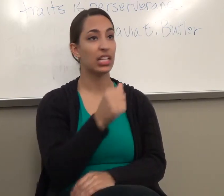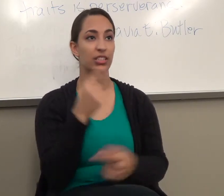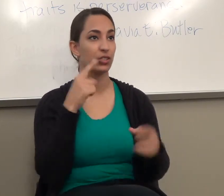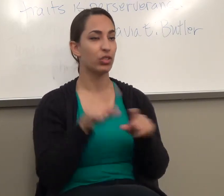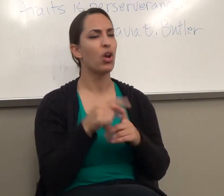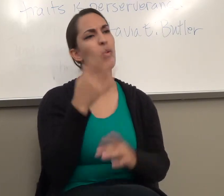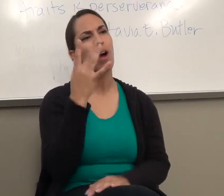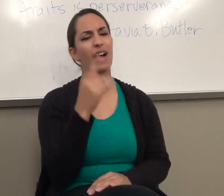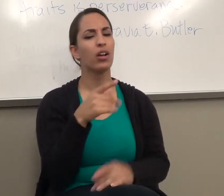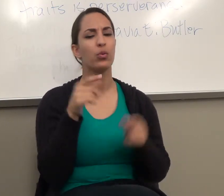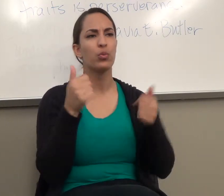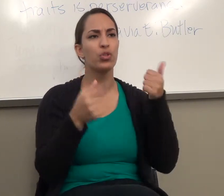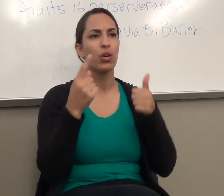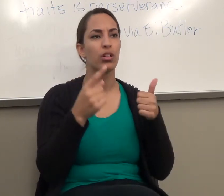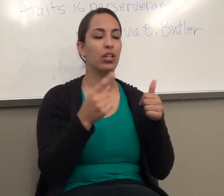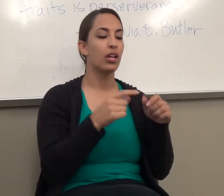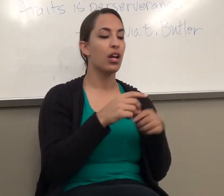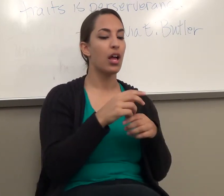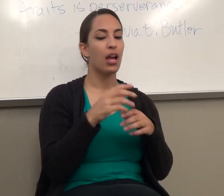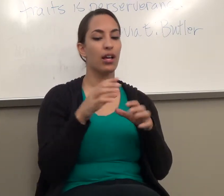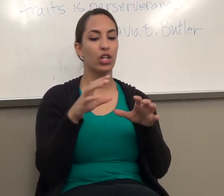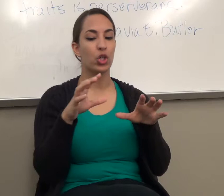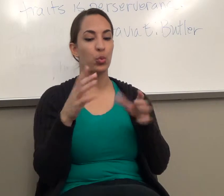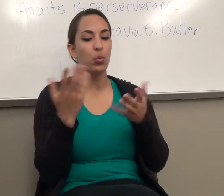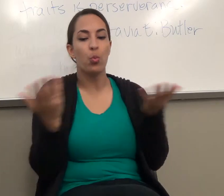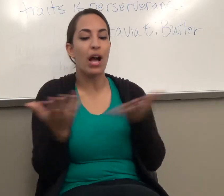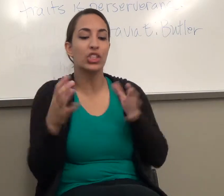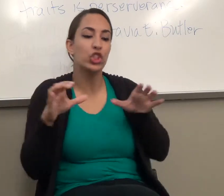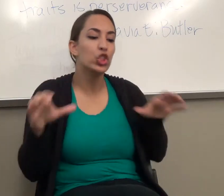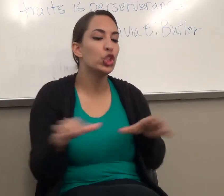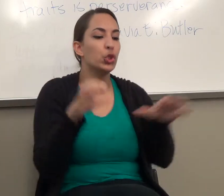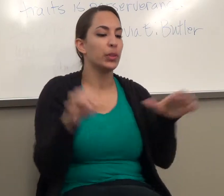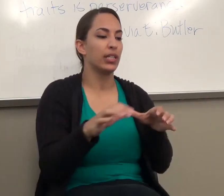the action of being within the acceptable parameters?